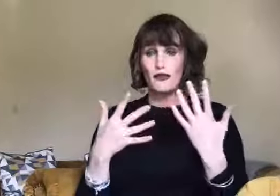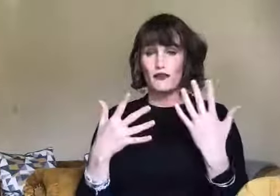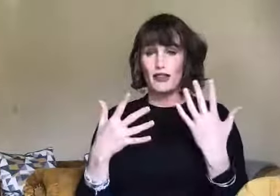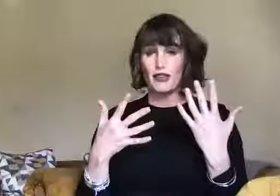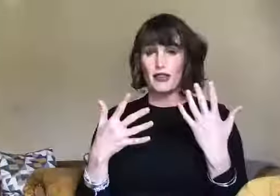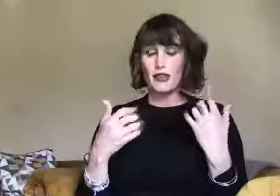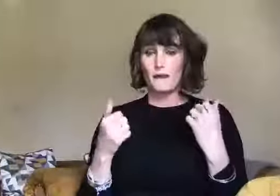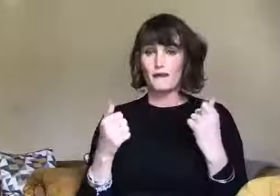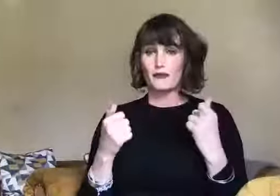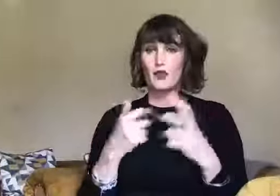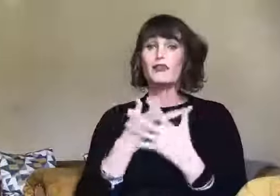have the